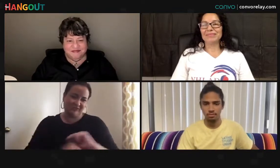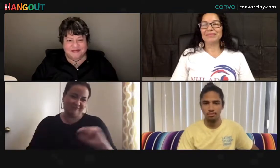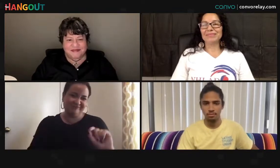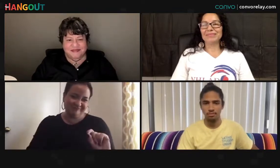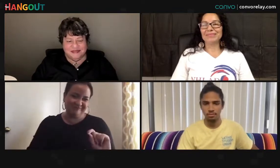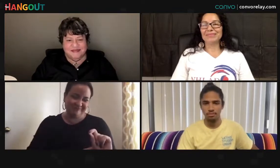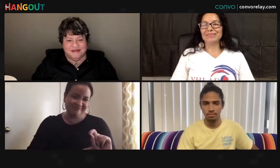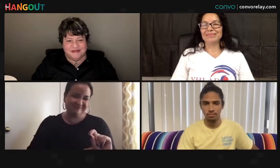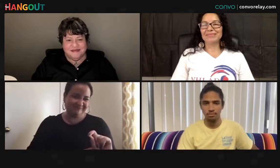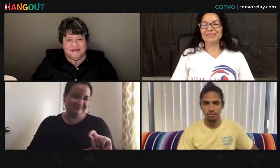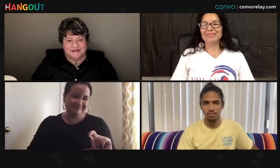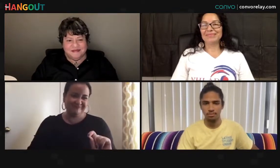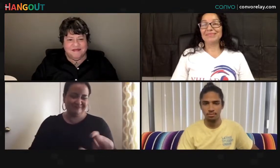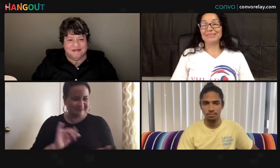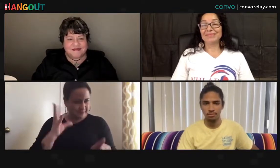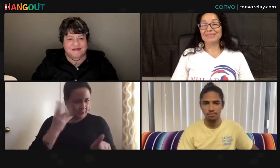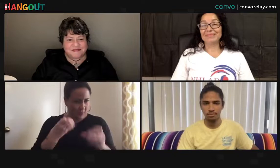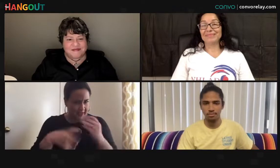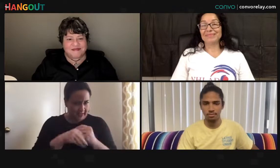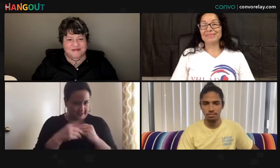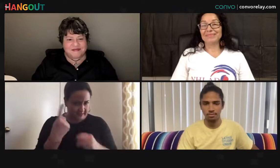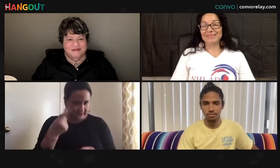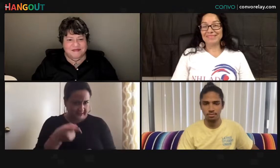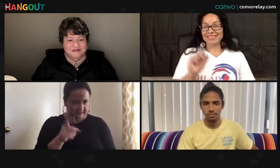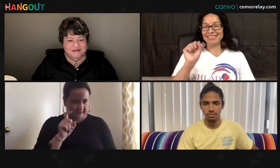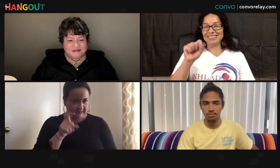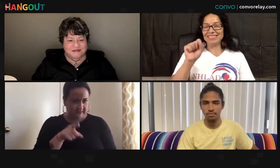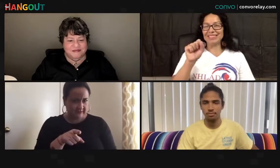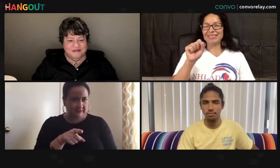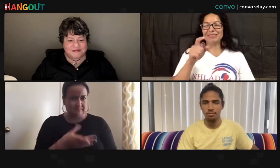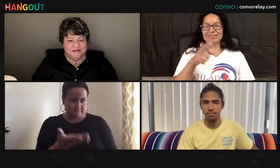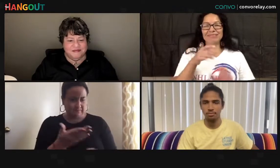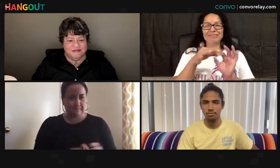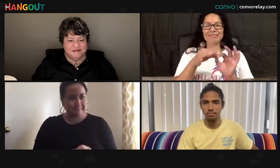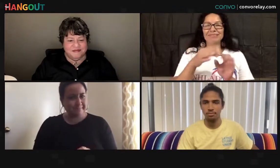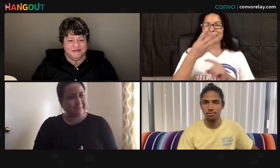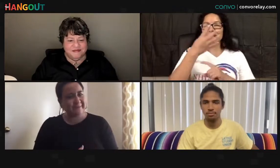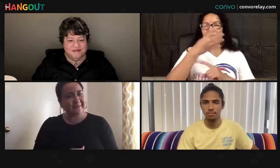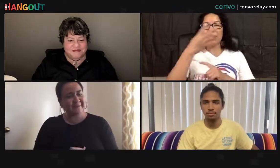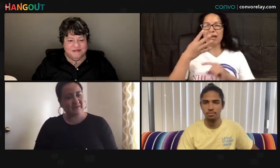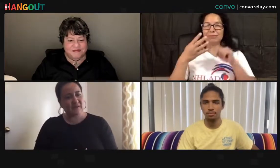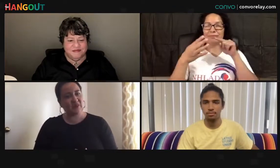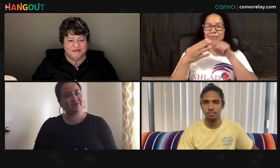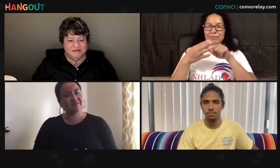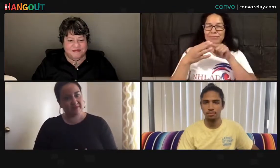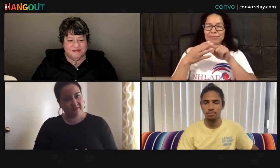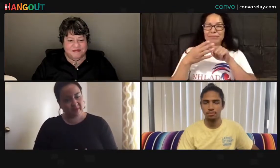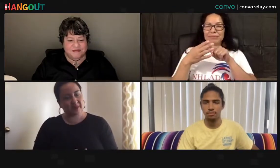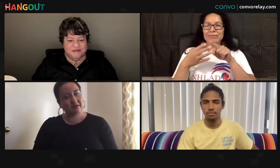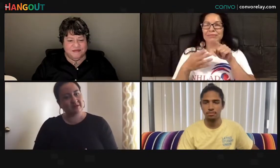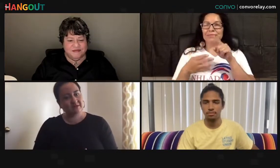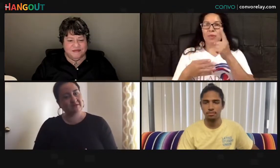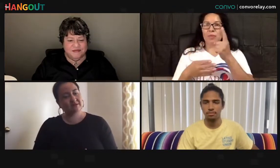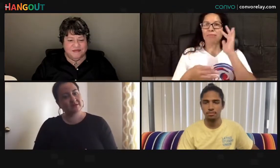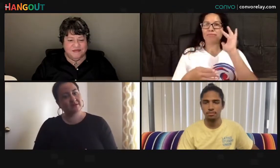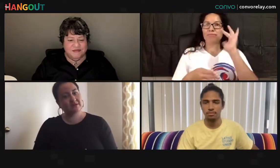different cultures that make up the community. Palona, did you want to add something? I did, and I wanted to go back